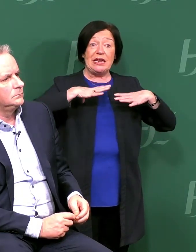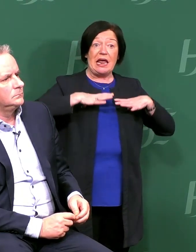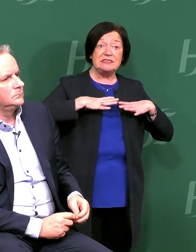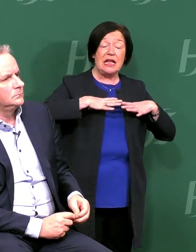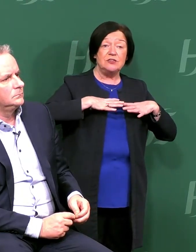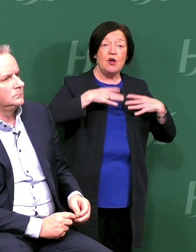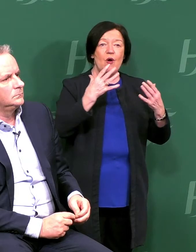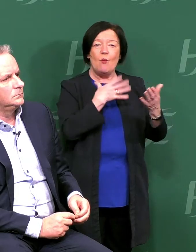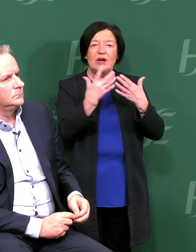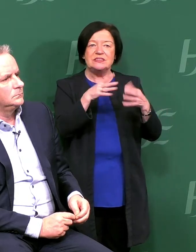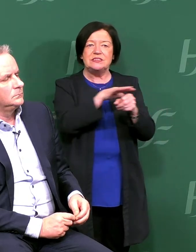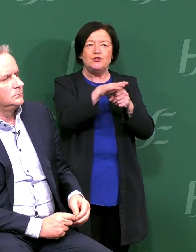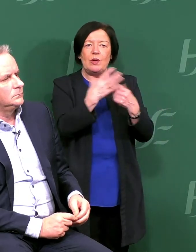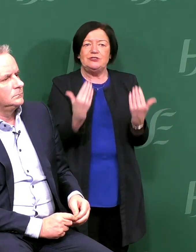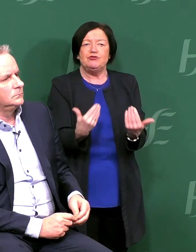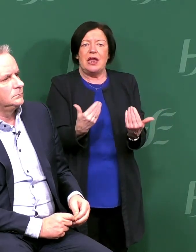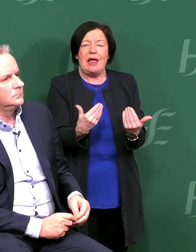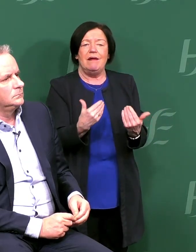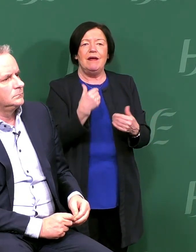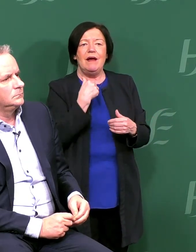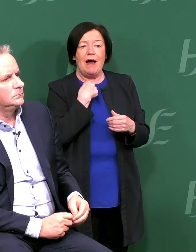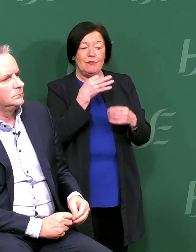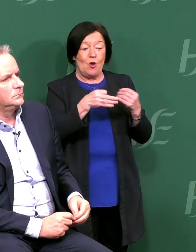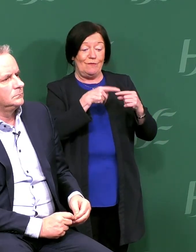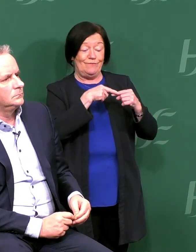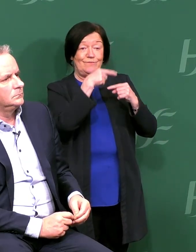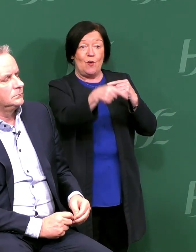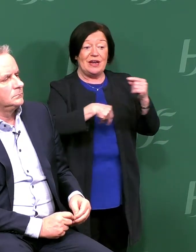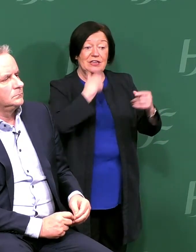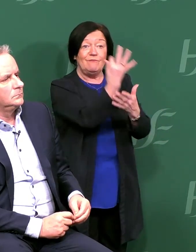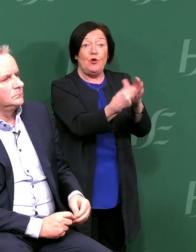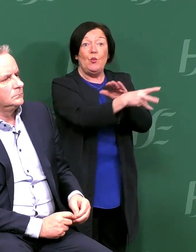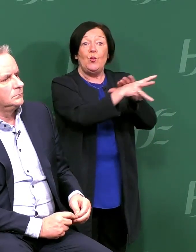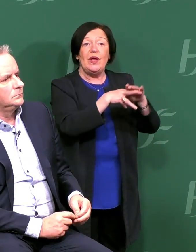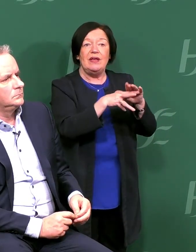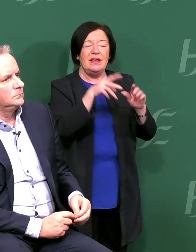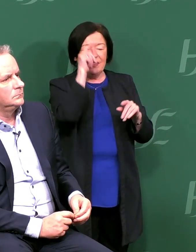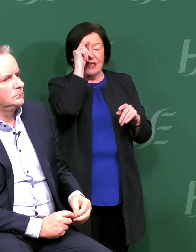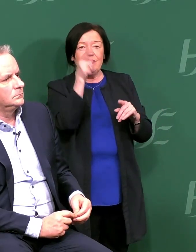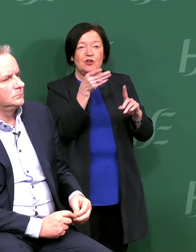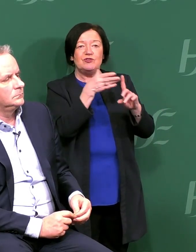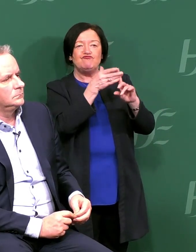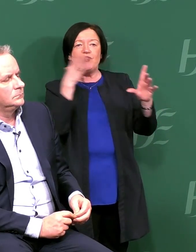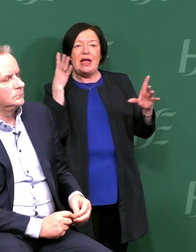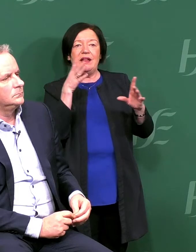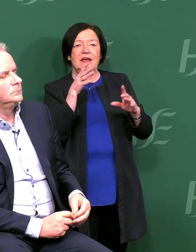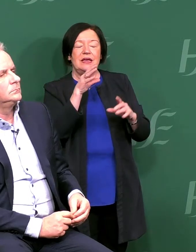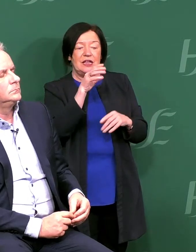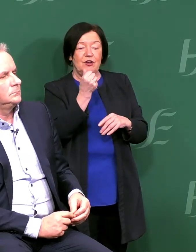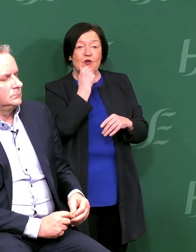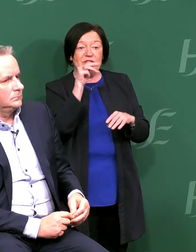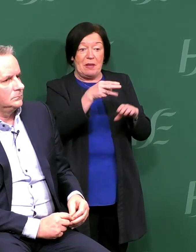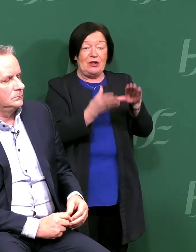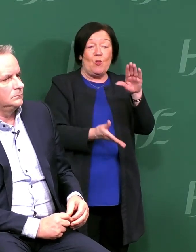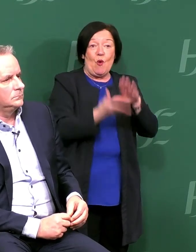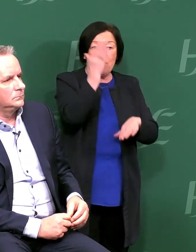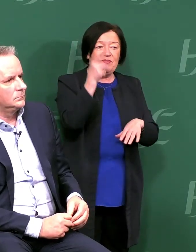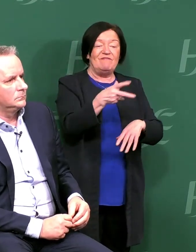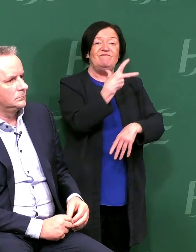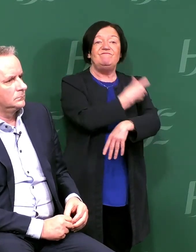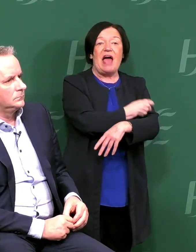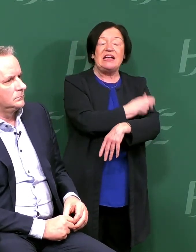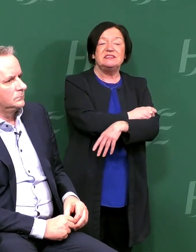what's the current state of play? And going forward in the next couple of weeks, I think there's an acknowledgement that cases may go up. Obviously, the